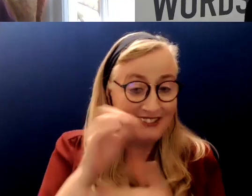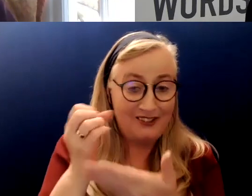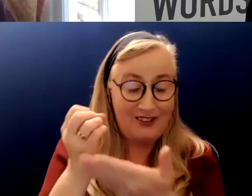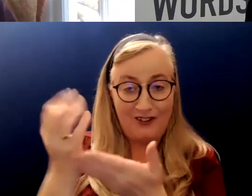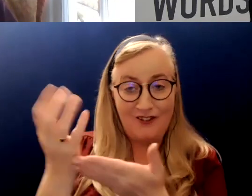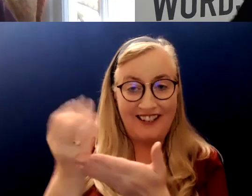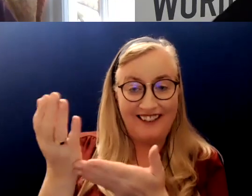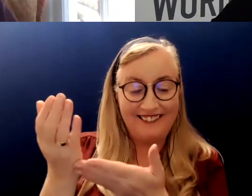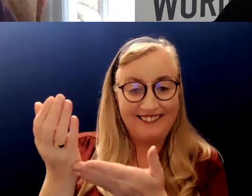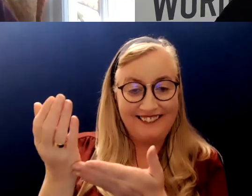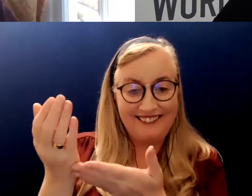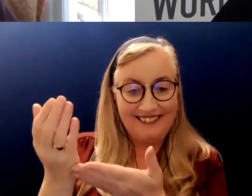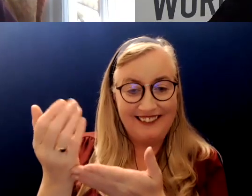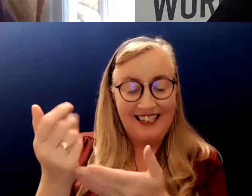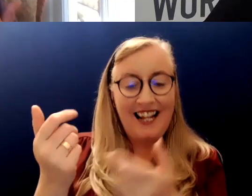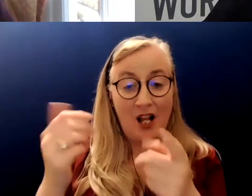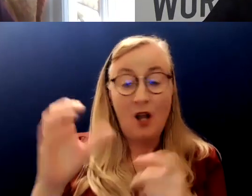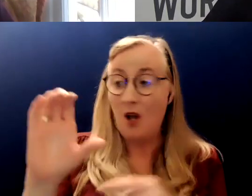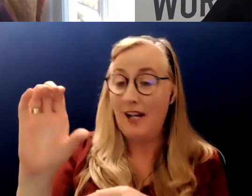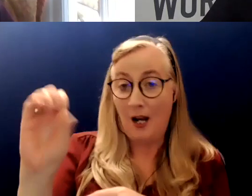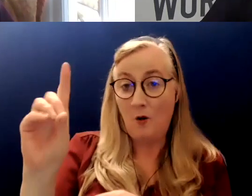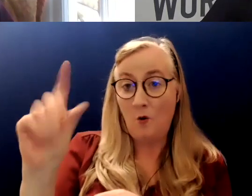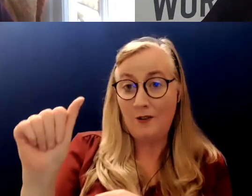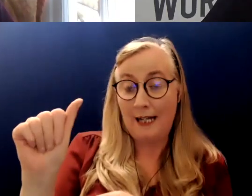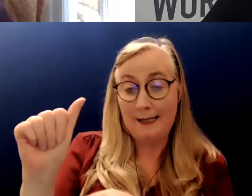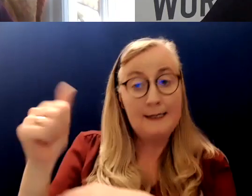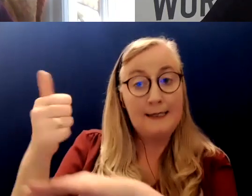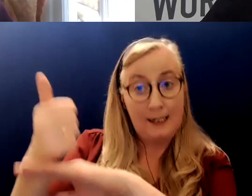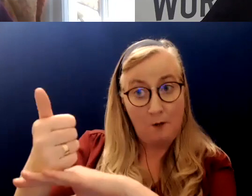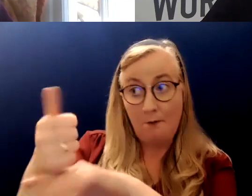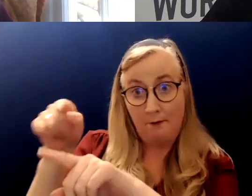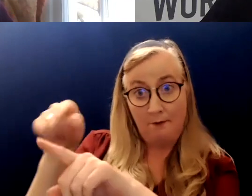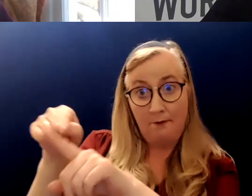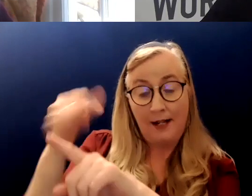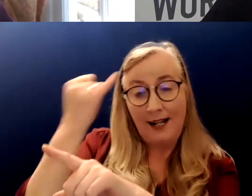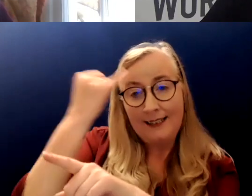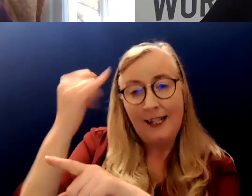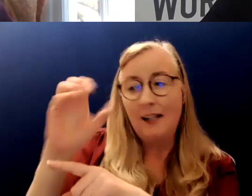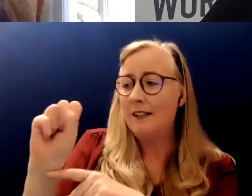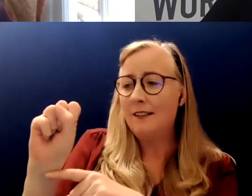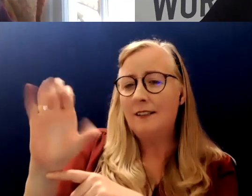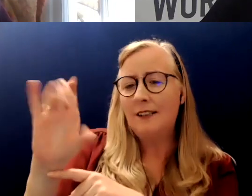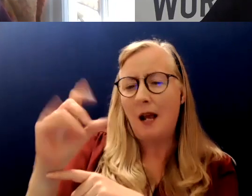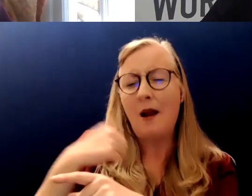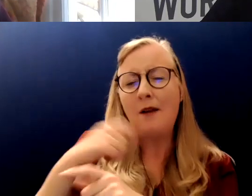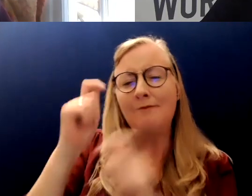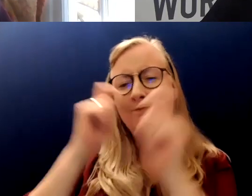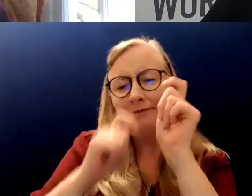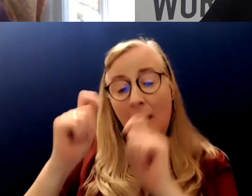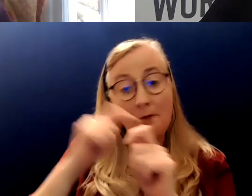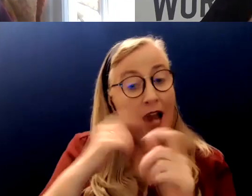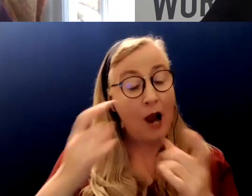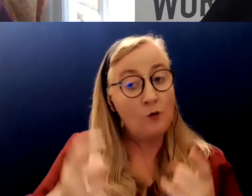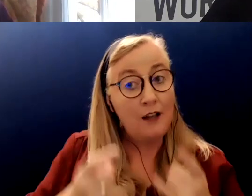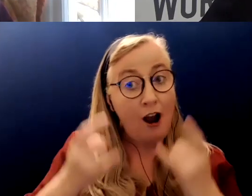that Coda had set up the idea for the scholarship, and we had been doing it for a number of years. And I was very honored that one